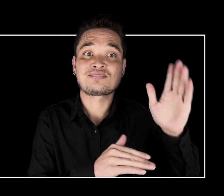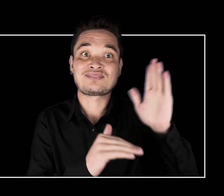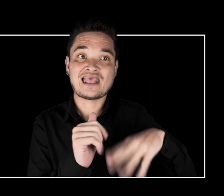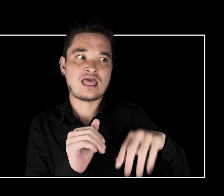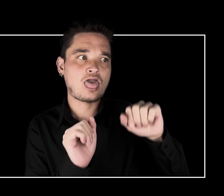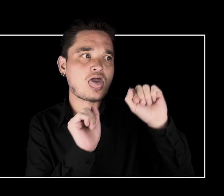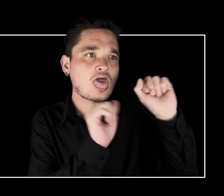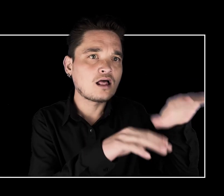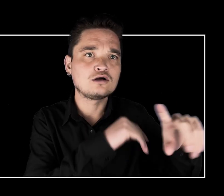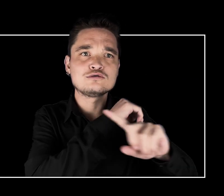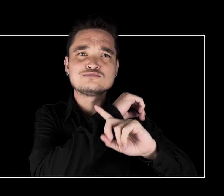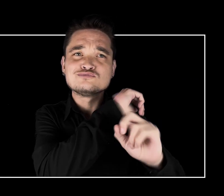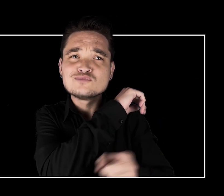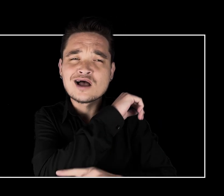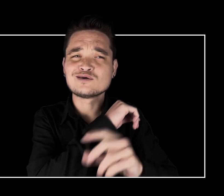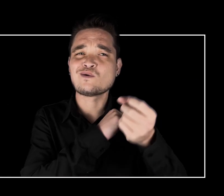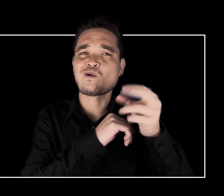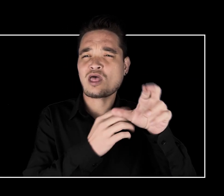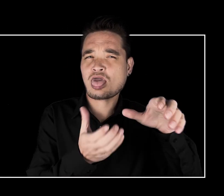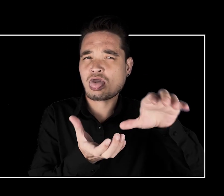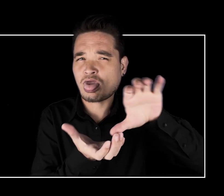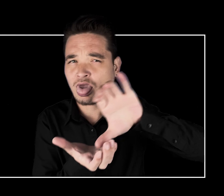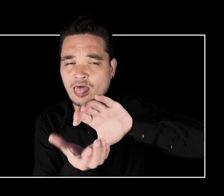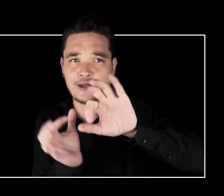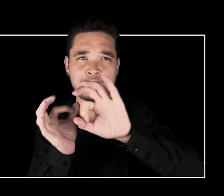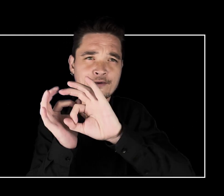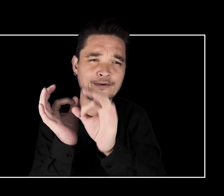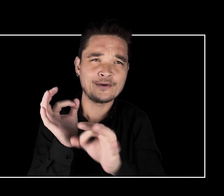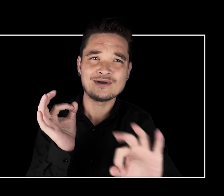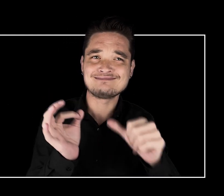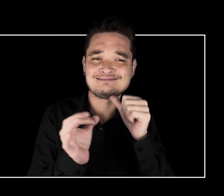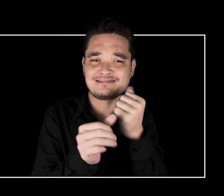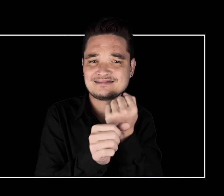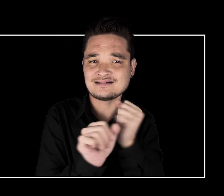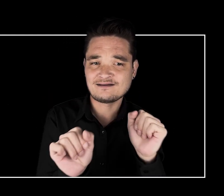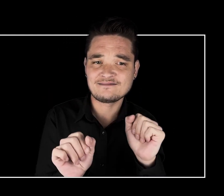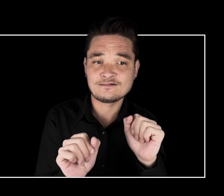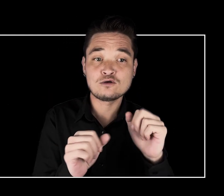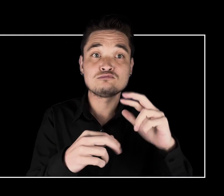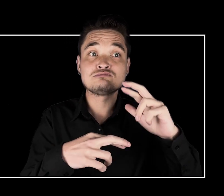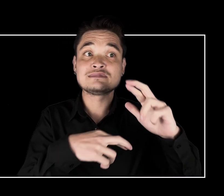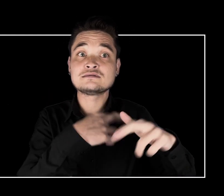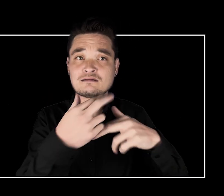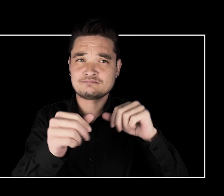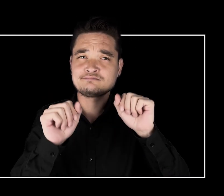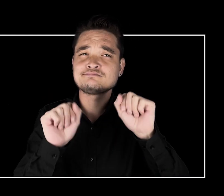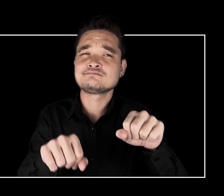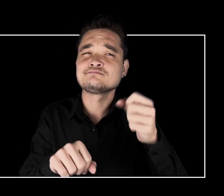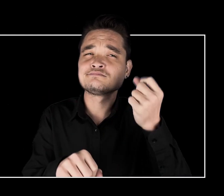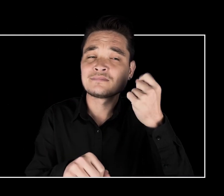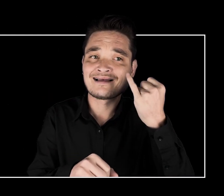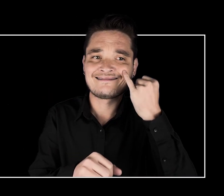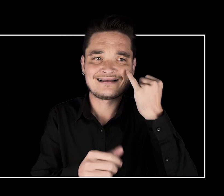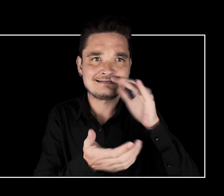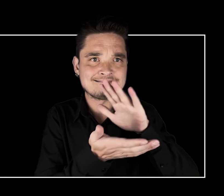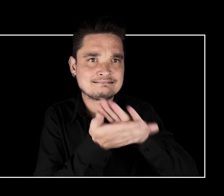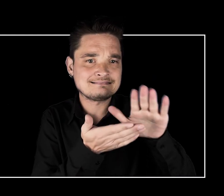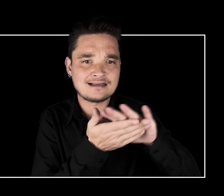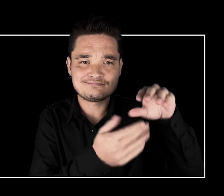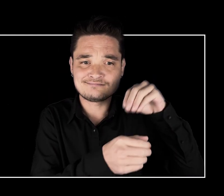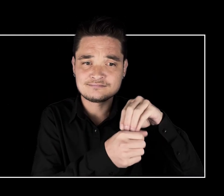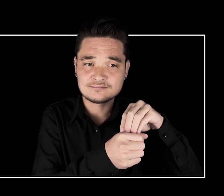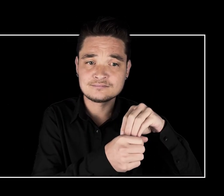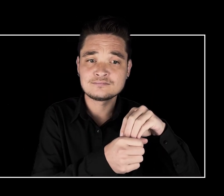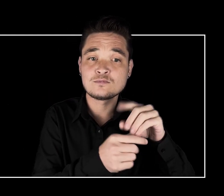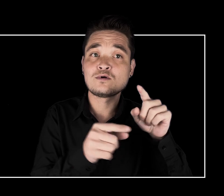the trash. Empty containers can be recycled if they have been cleaned. And there are other ways